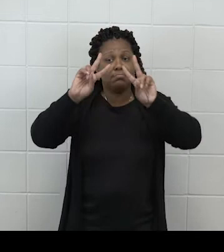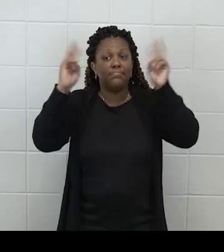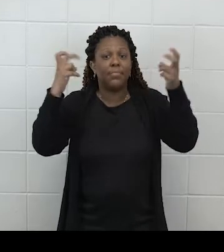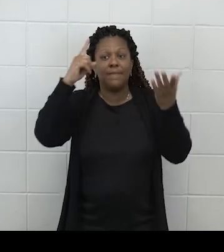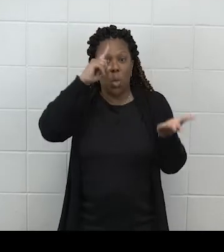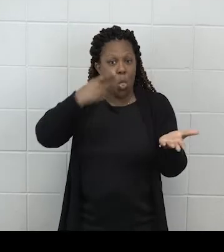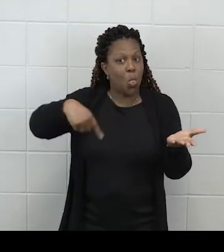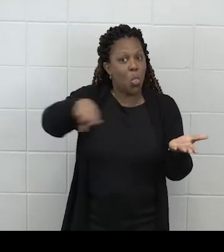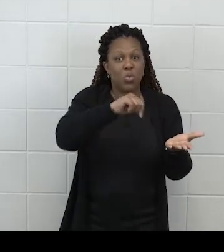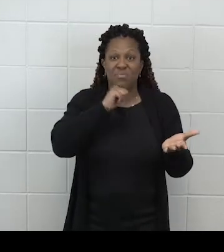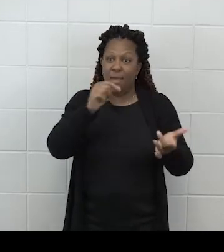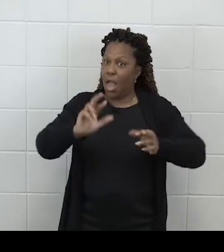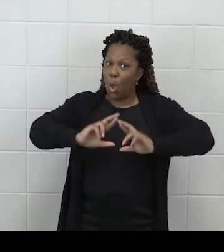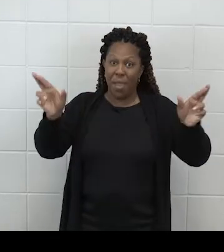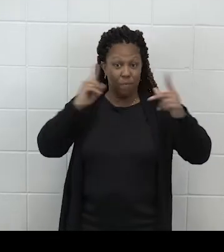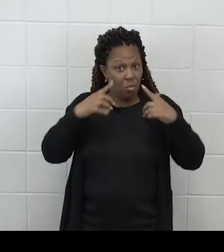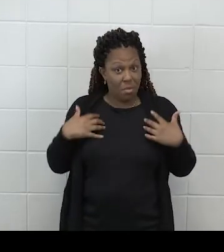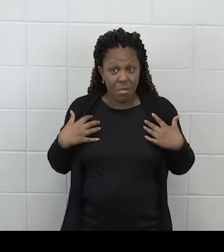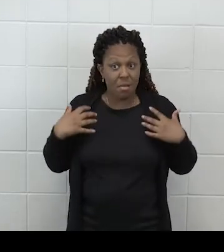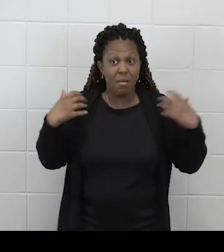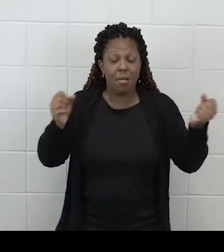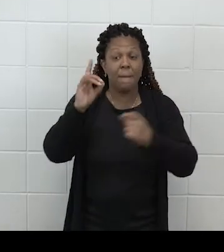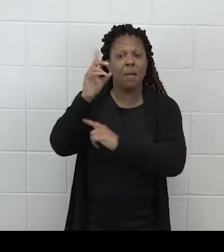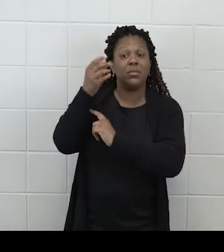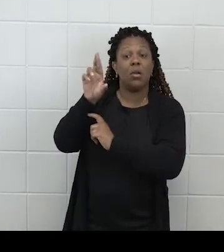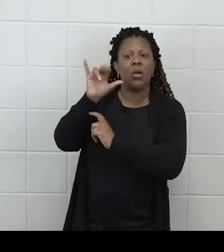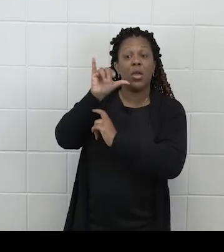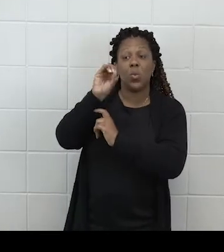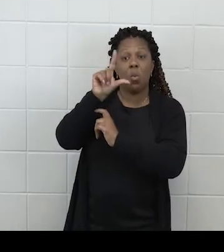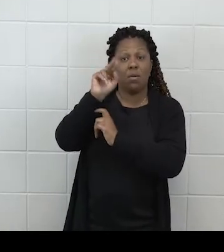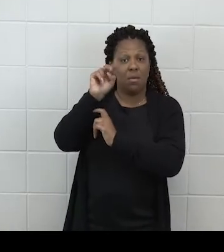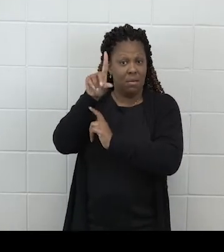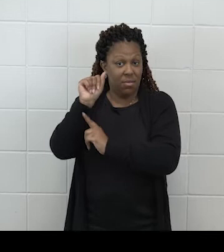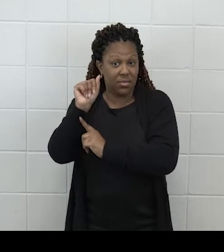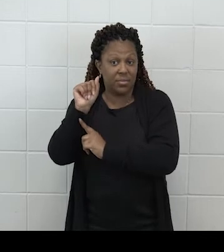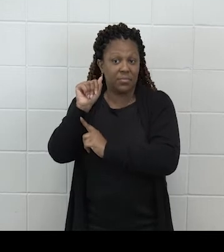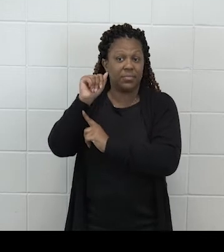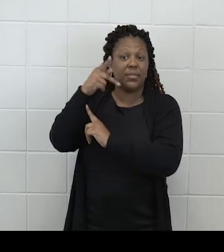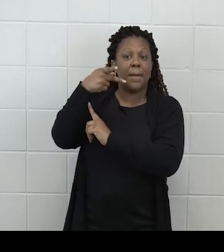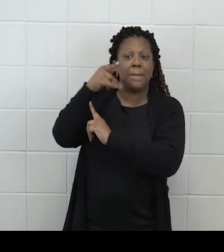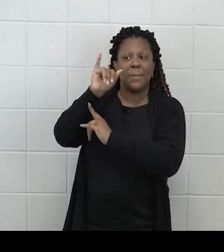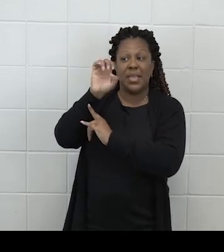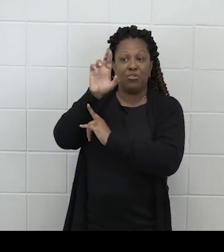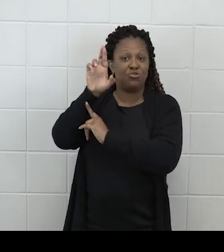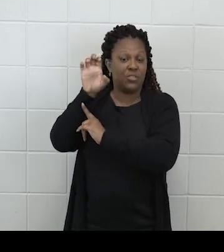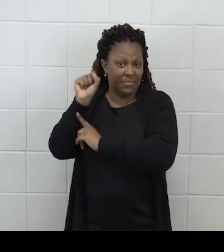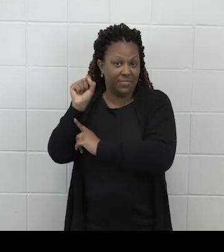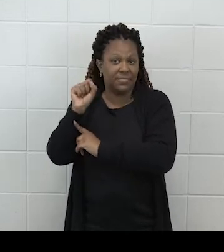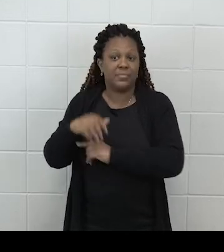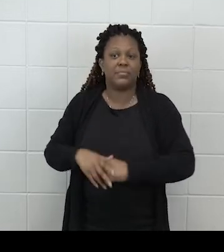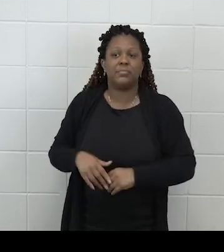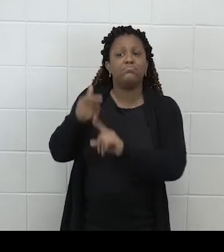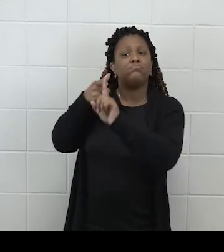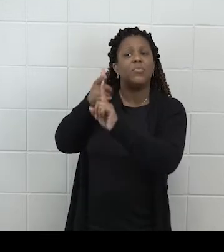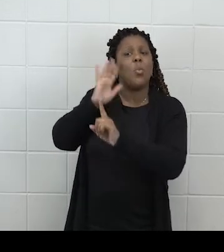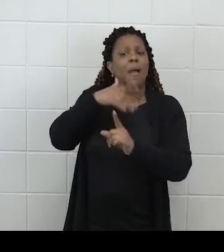Pierce. Let us not rush to the language of healing before understanding the fullness of the injury